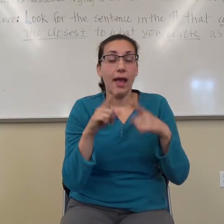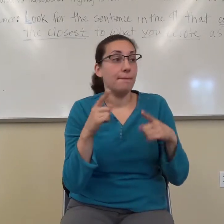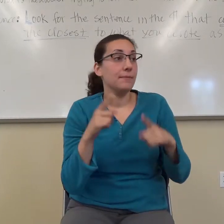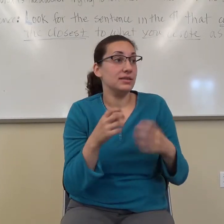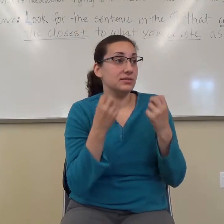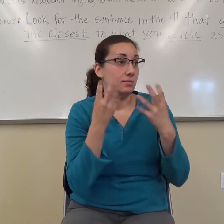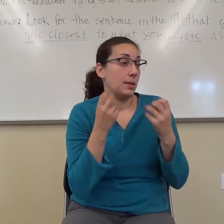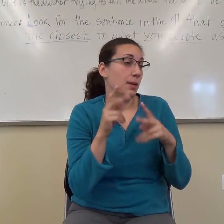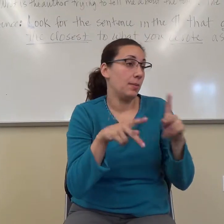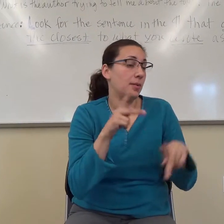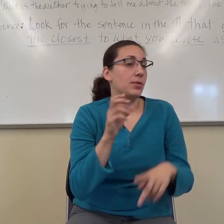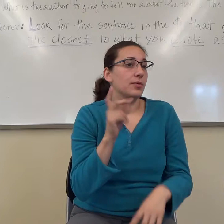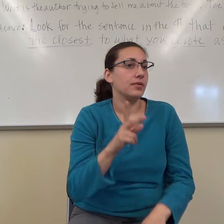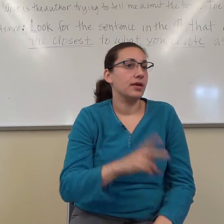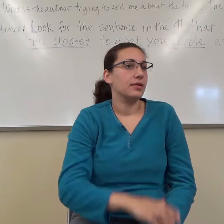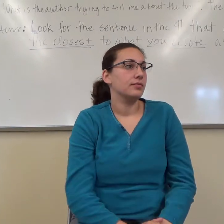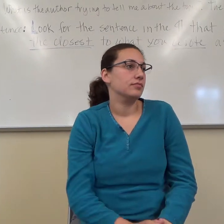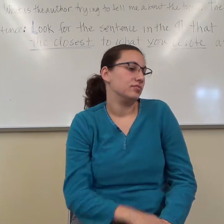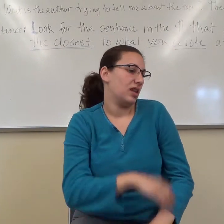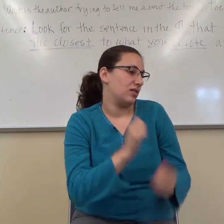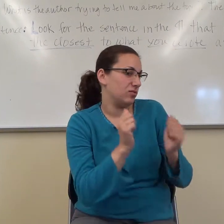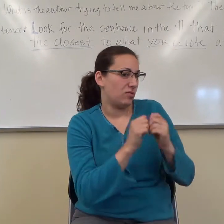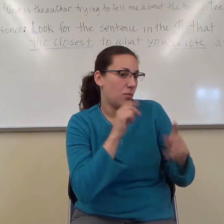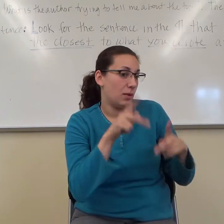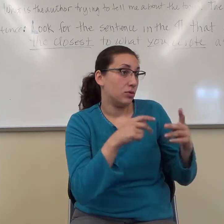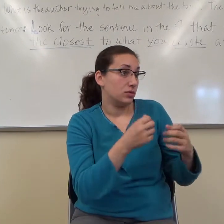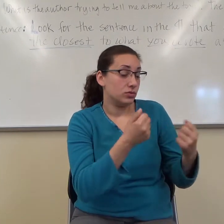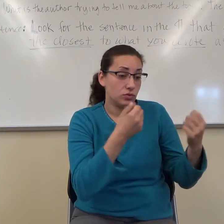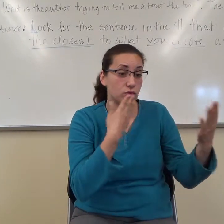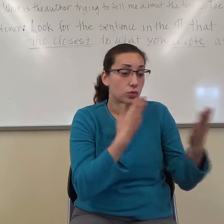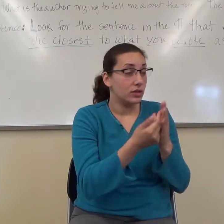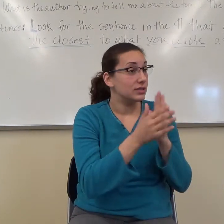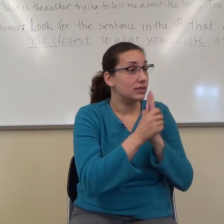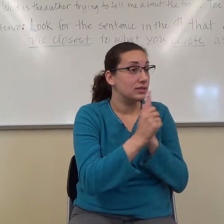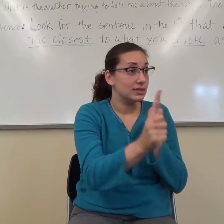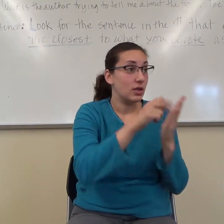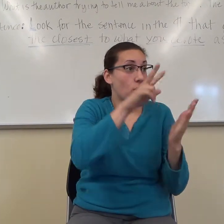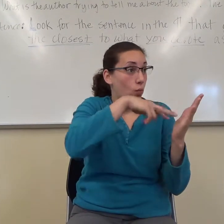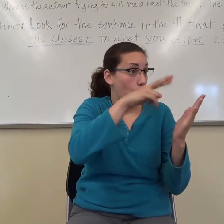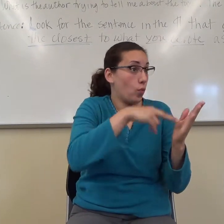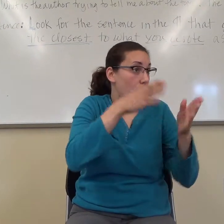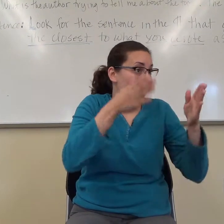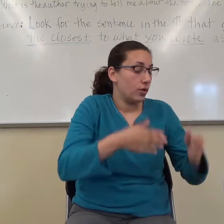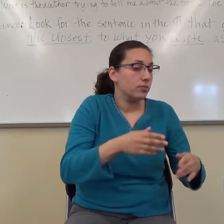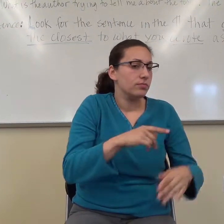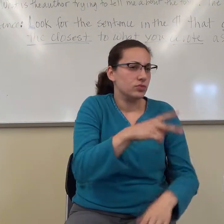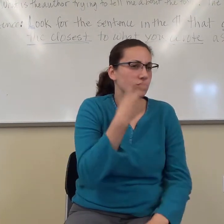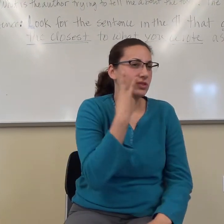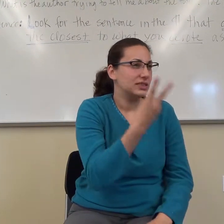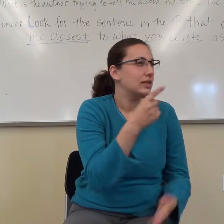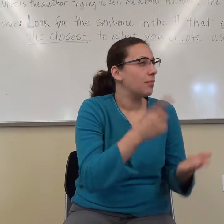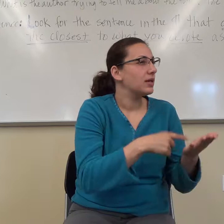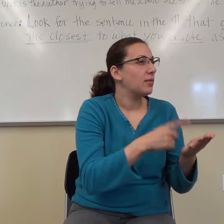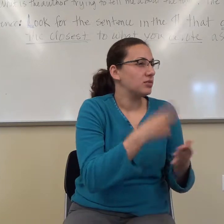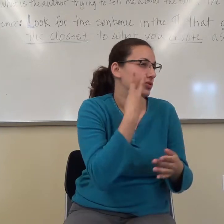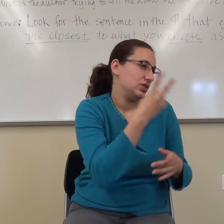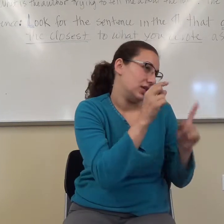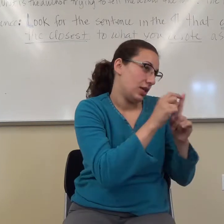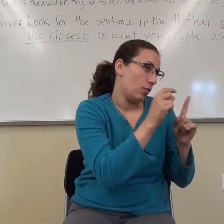people, even with people who are strong readers. You see a word like this, and